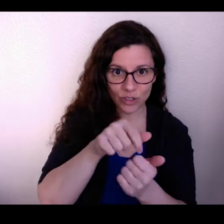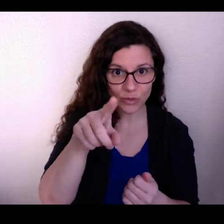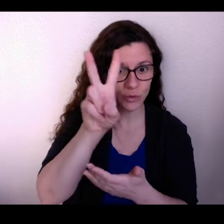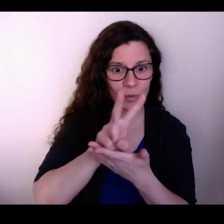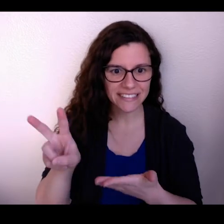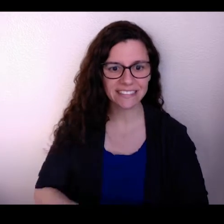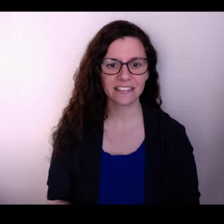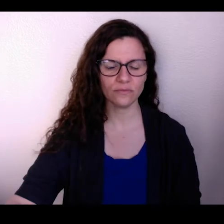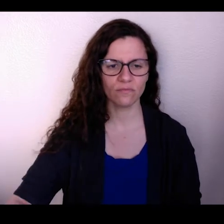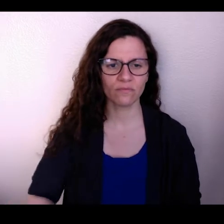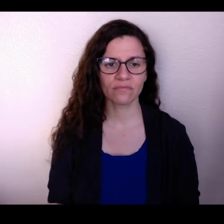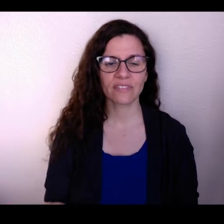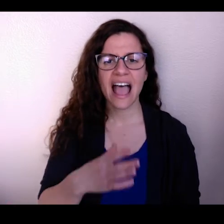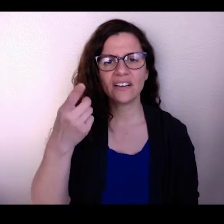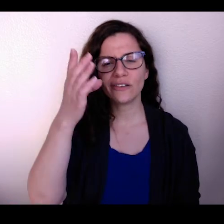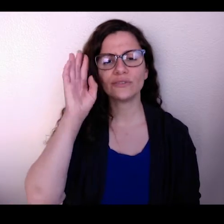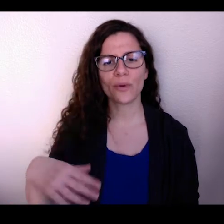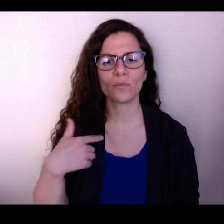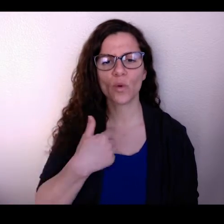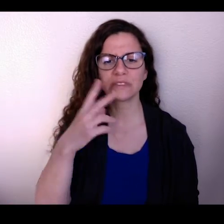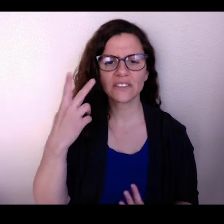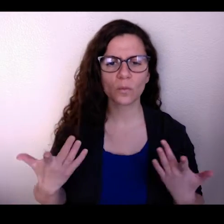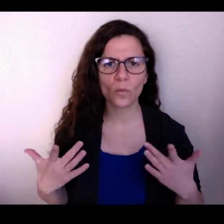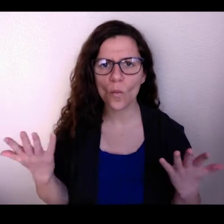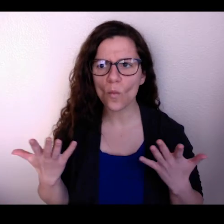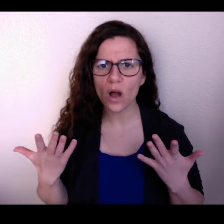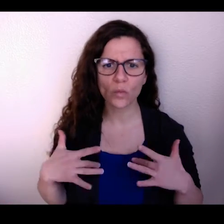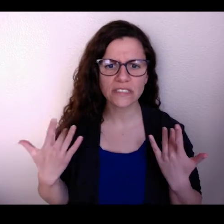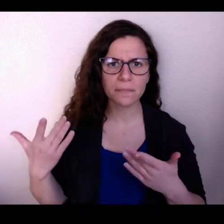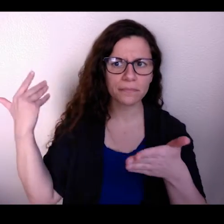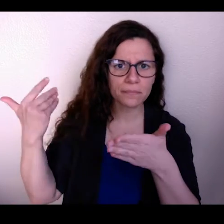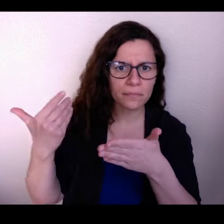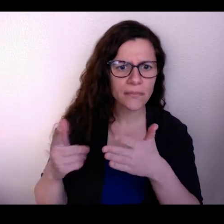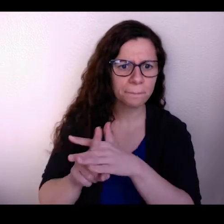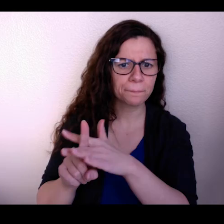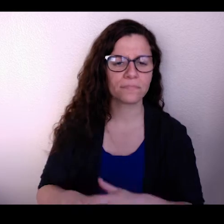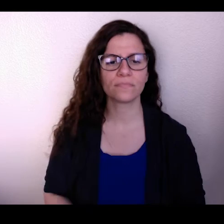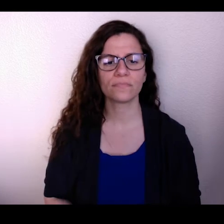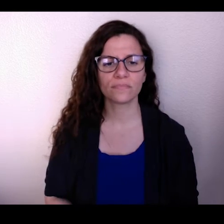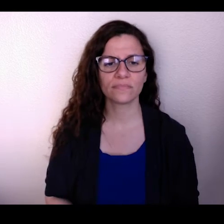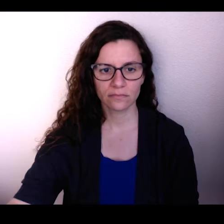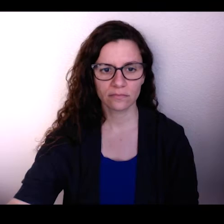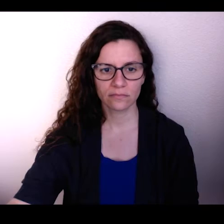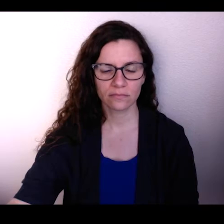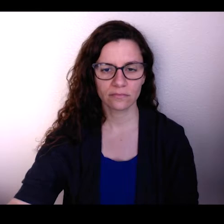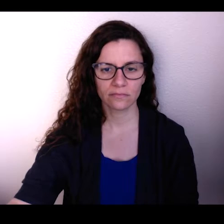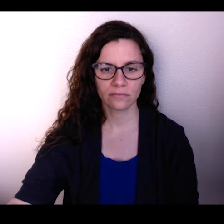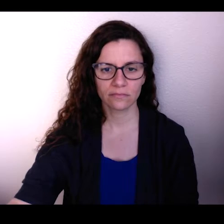All right. I'll make a note to get back to you in 2 weeks. And we'll see what's coming up.